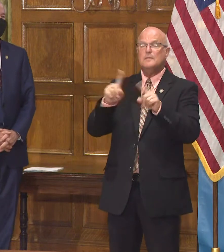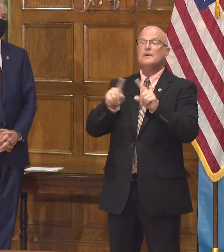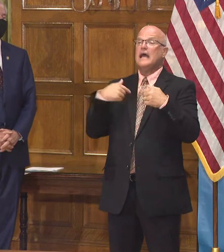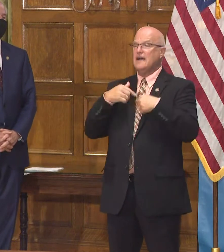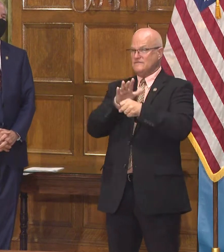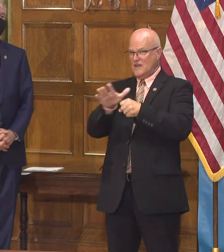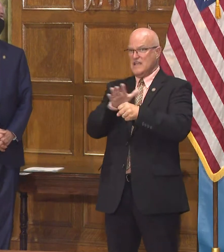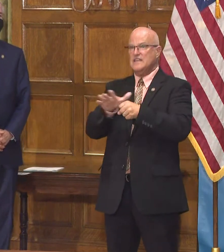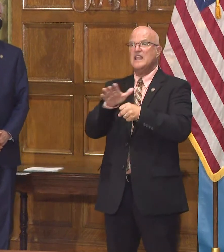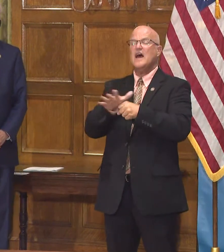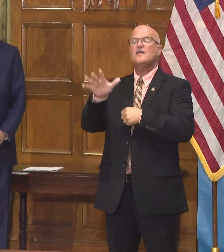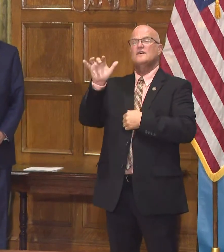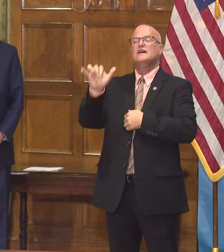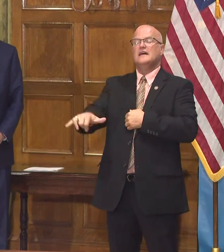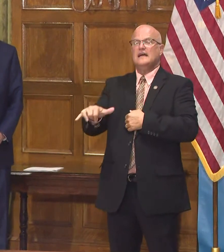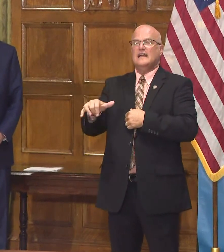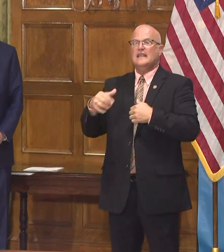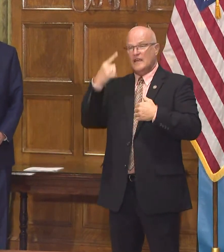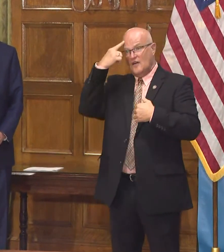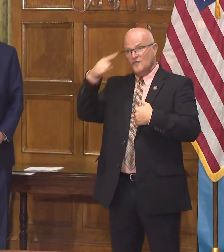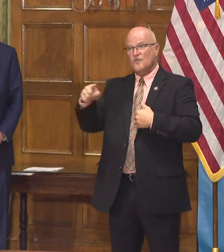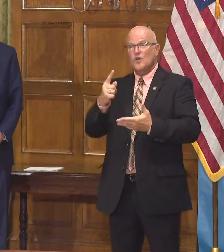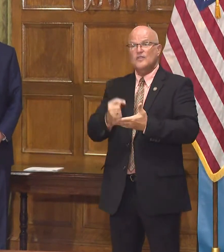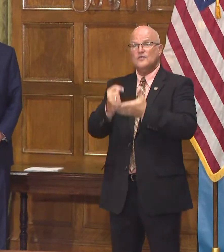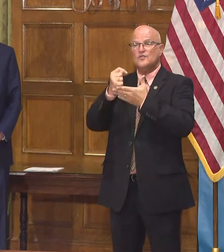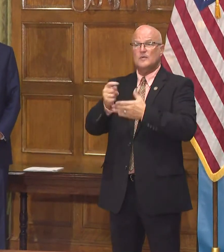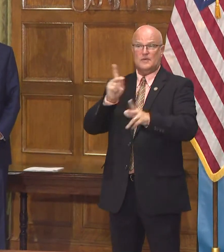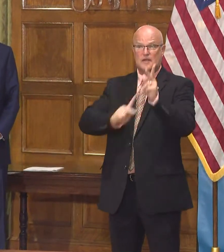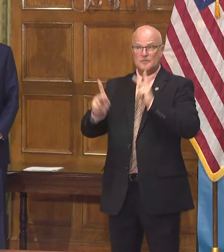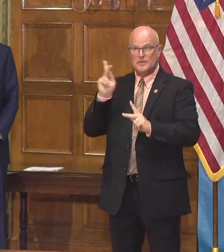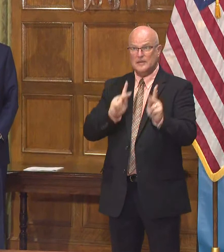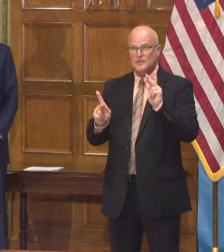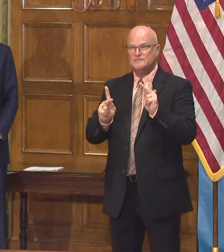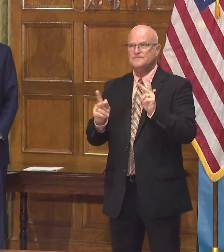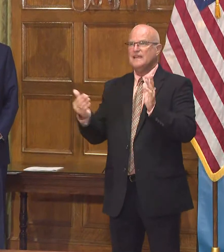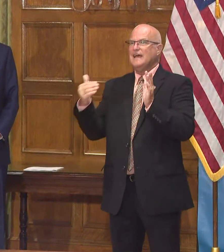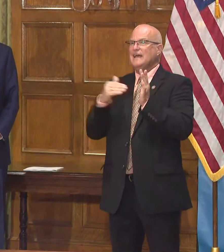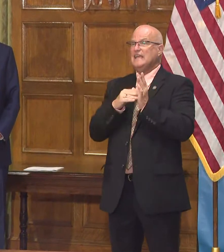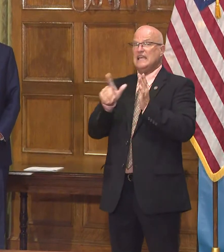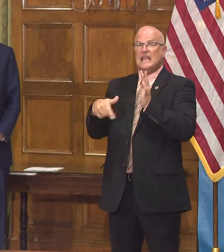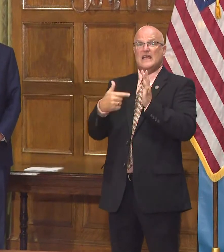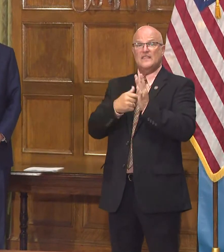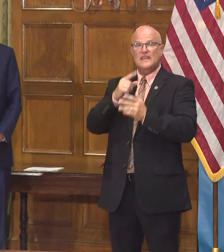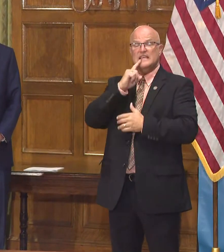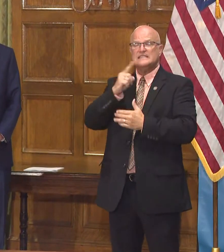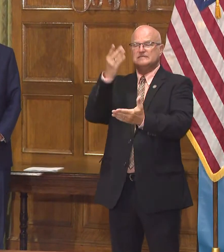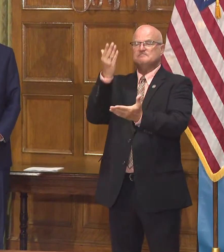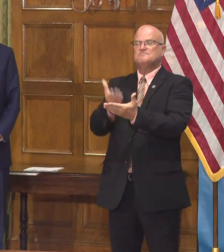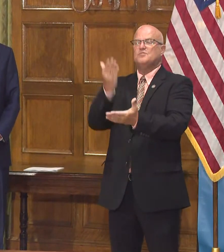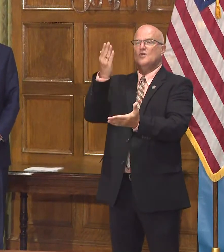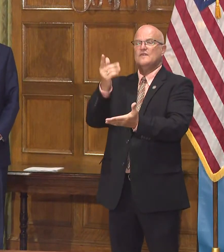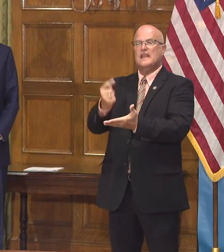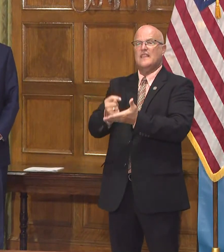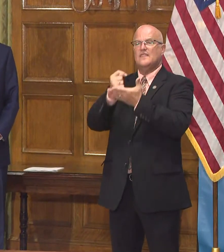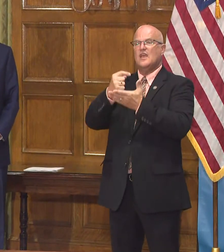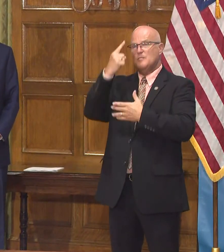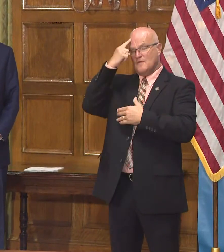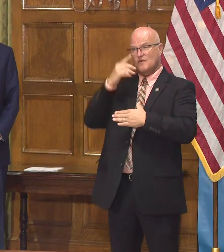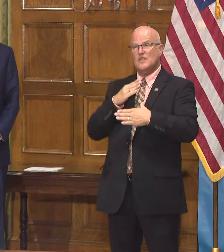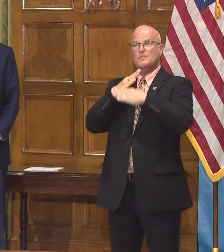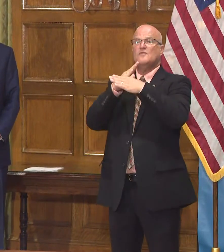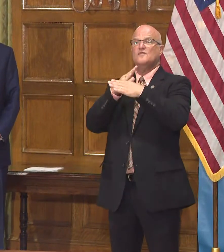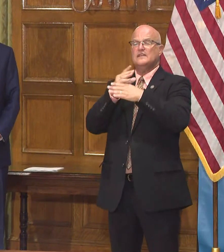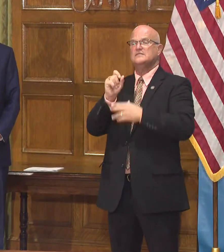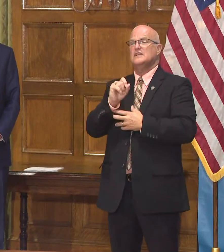have enough monoclonal antibodies for the treatment of individuals. Again, this is a proven therapy for the